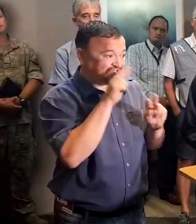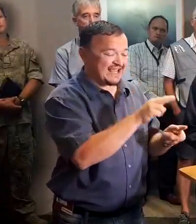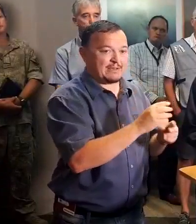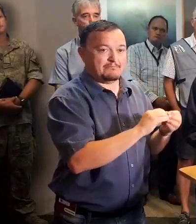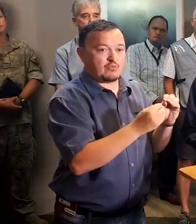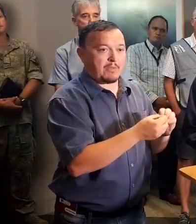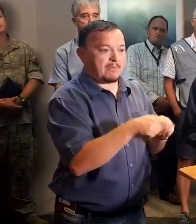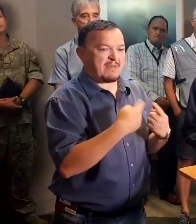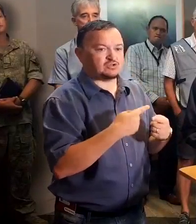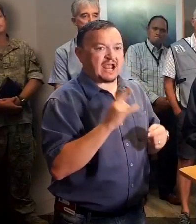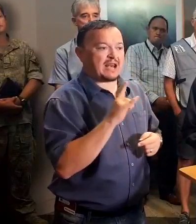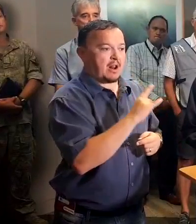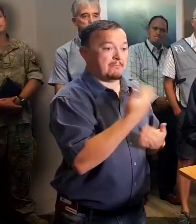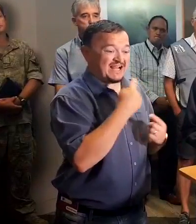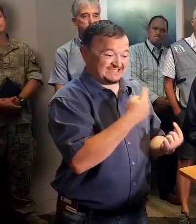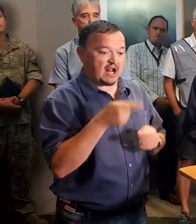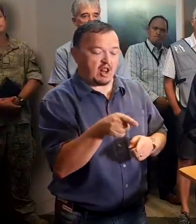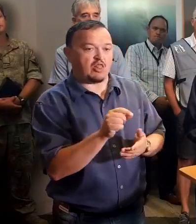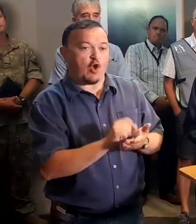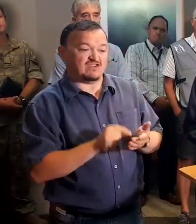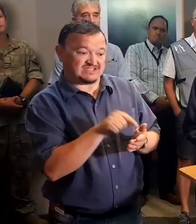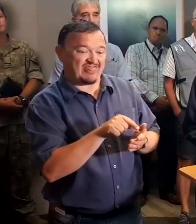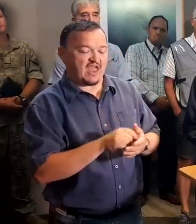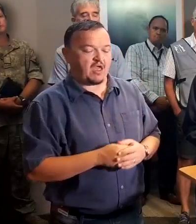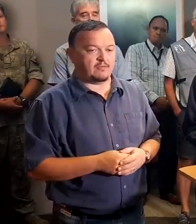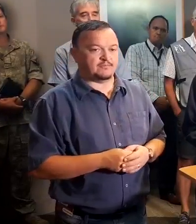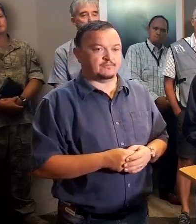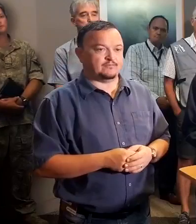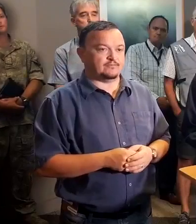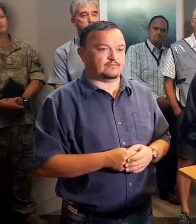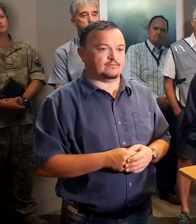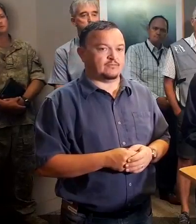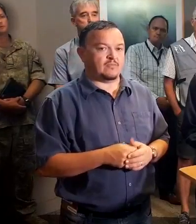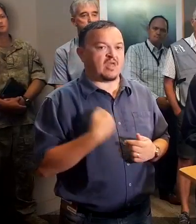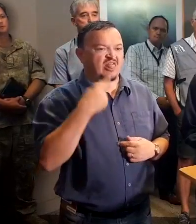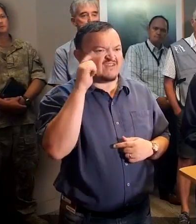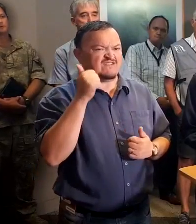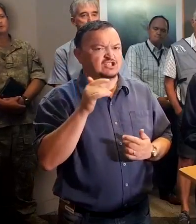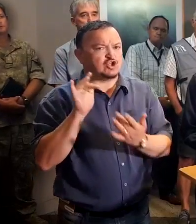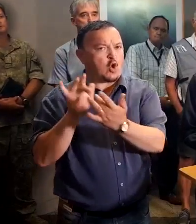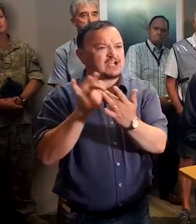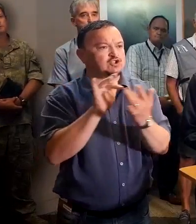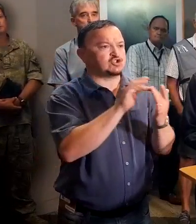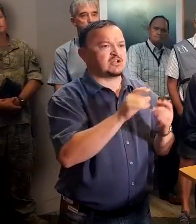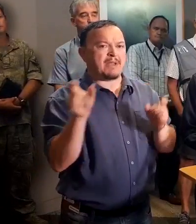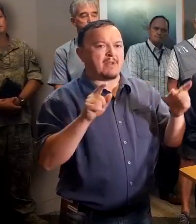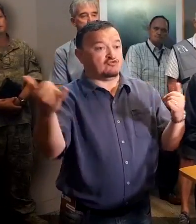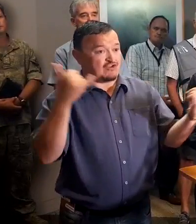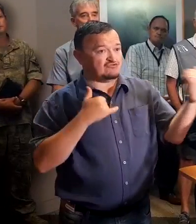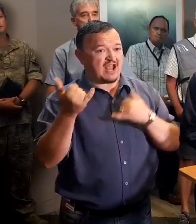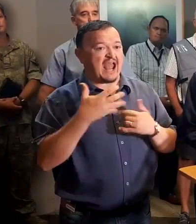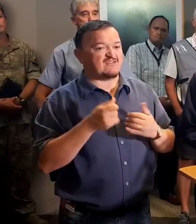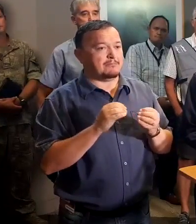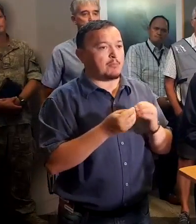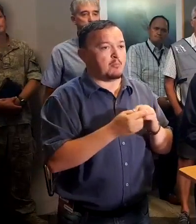that they do have to those officers cordoned there. We believe we've been in contact with everybody who has contacted us to lodge animal welfare